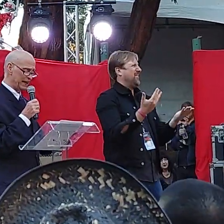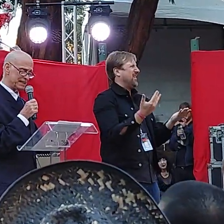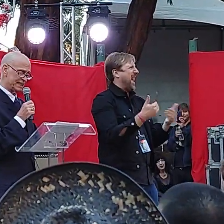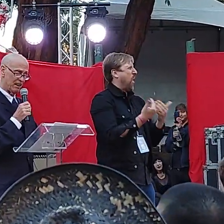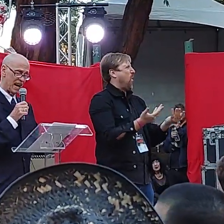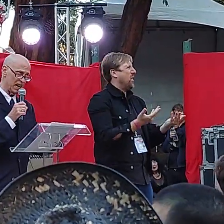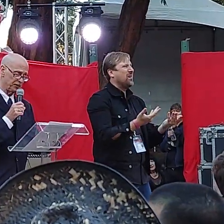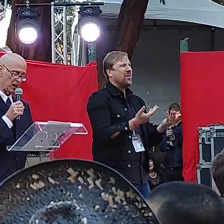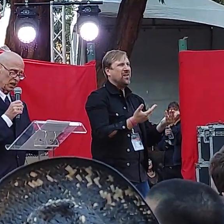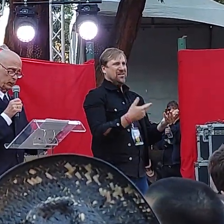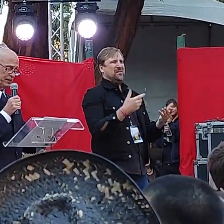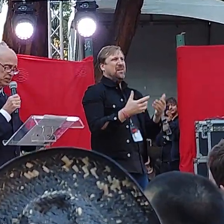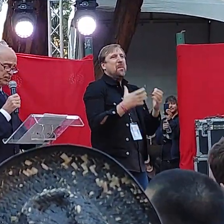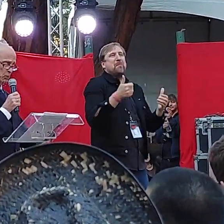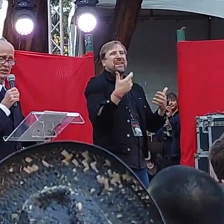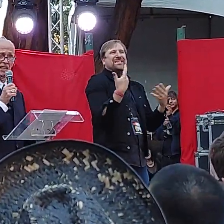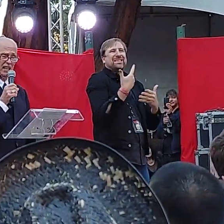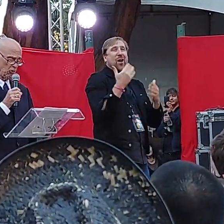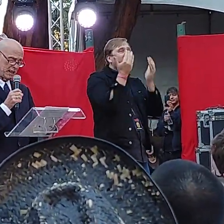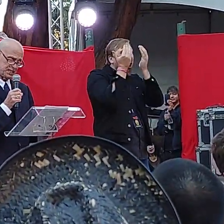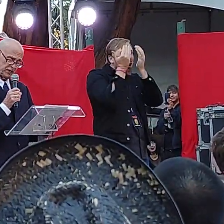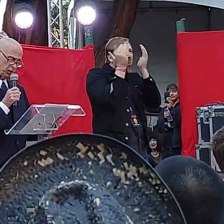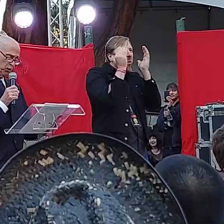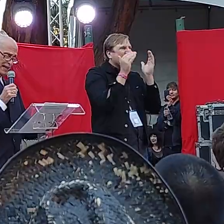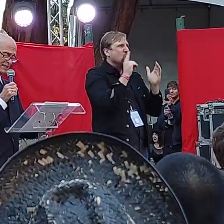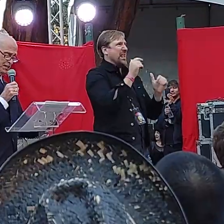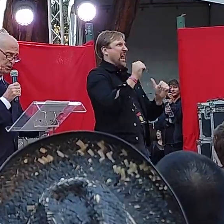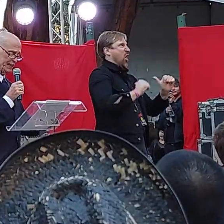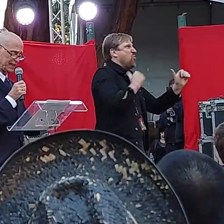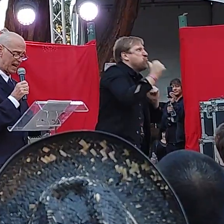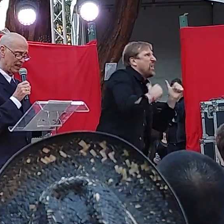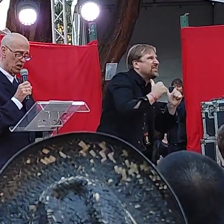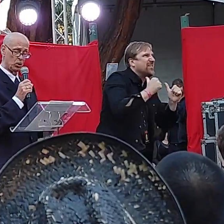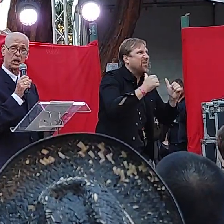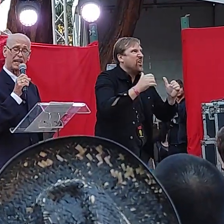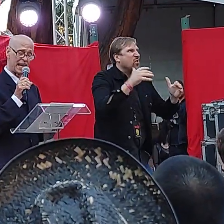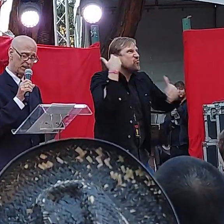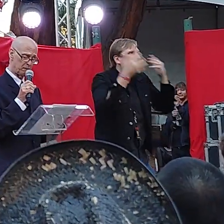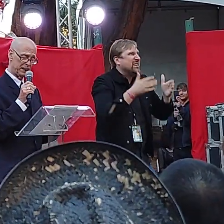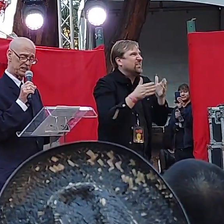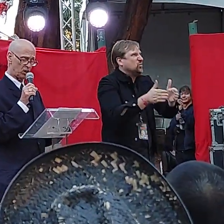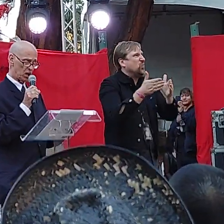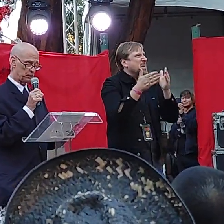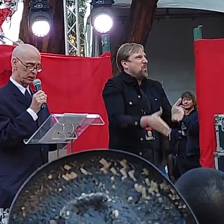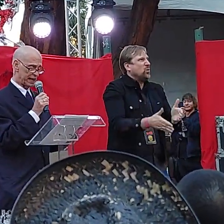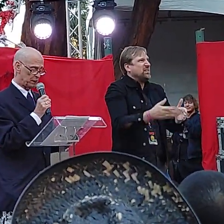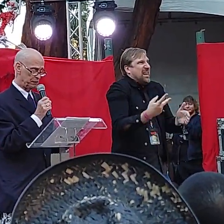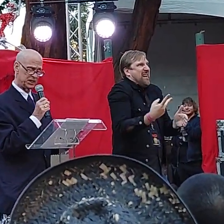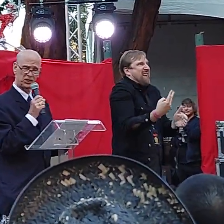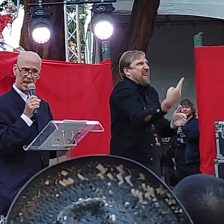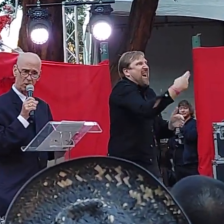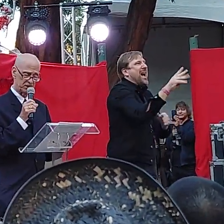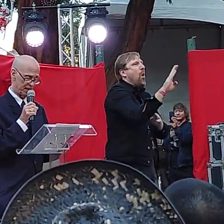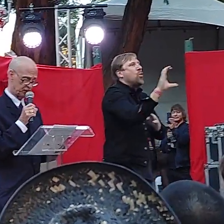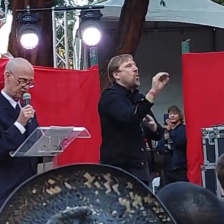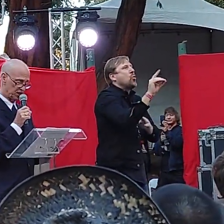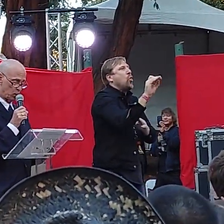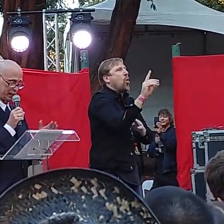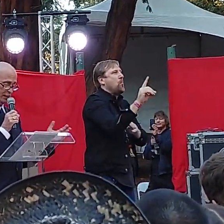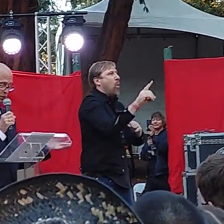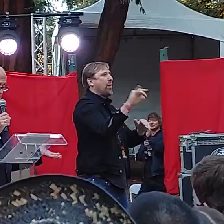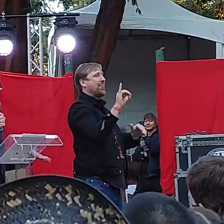The biggest scare I got for Halloween this year was an aggressive, crazy street guy who cut out a piece of cardboard like a beach towel in